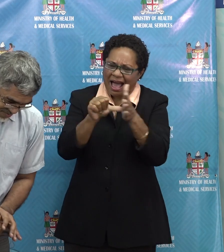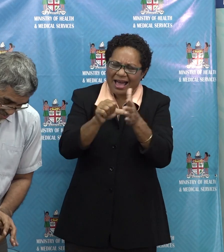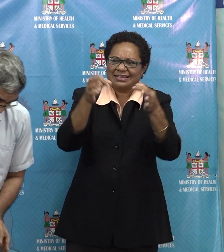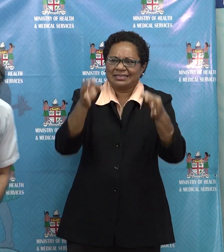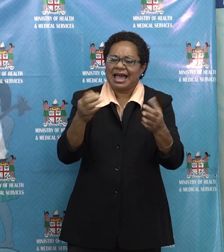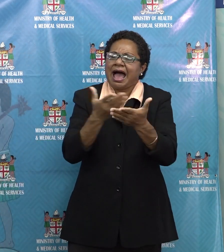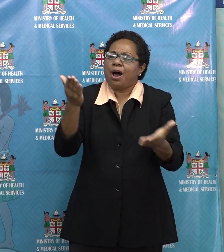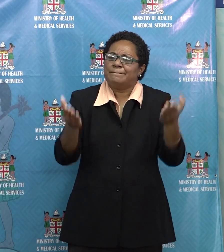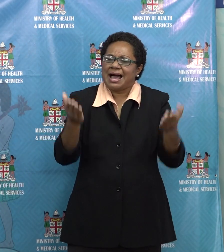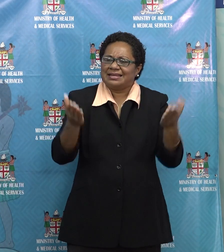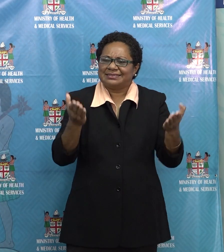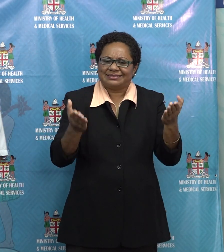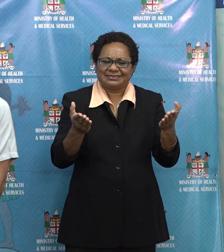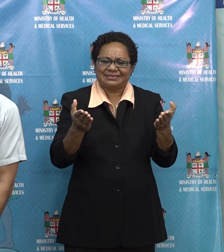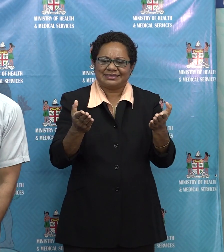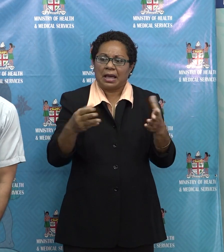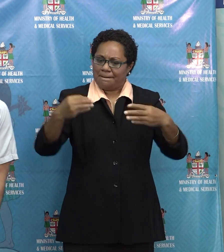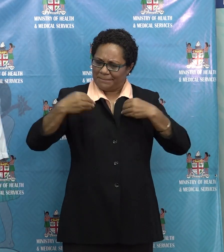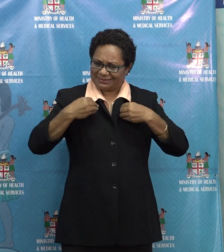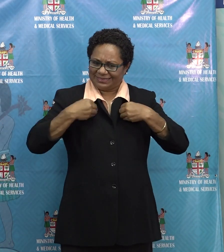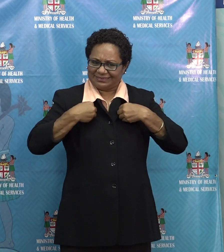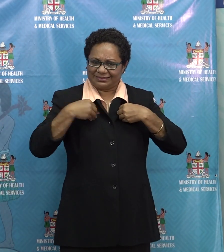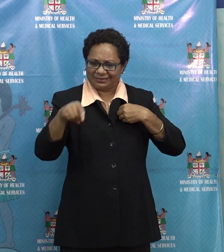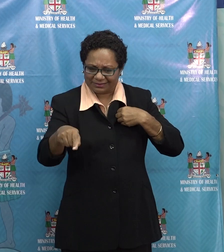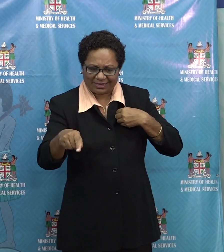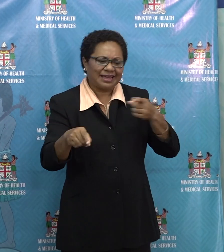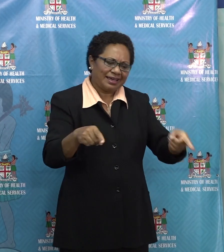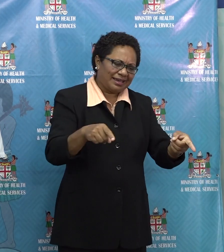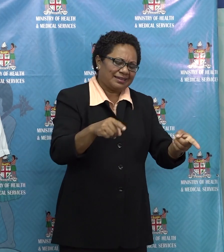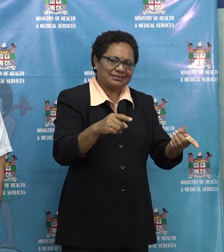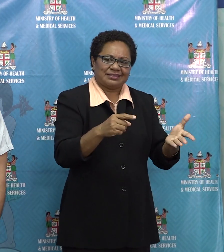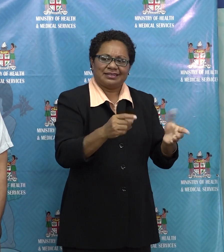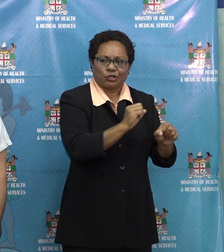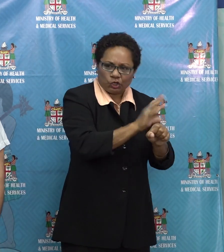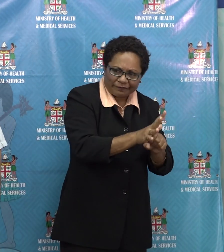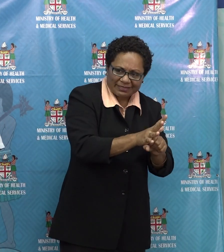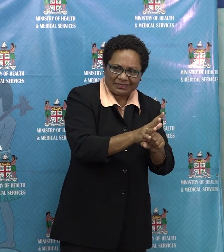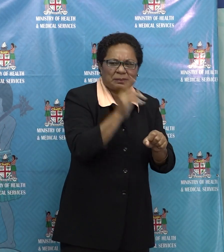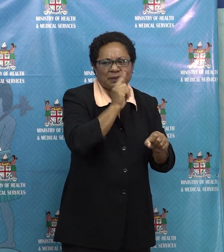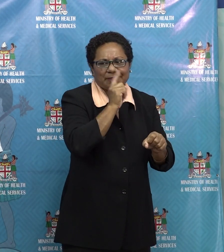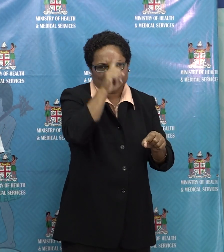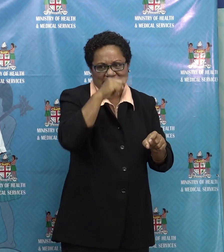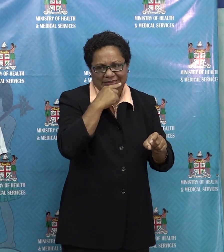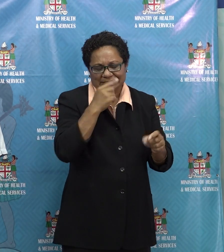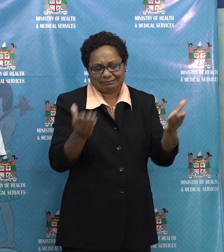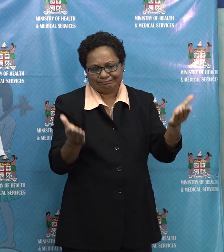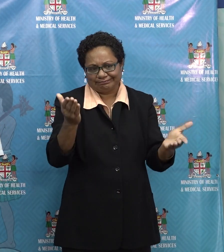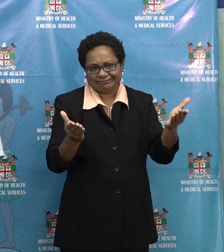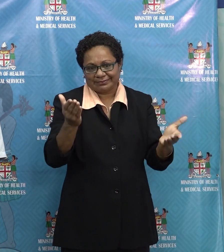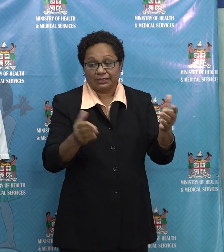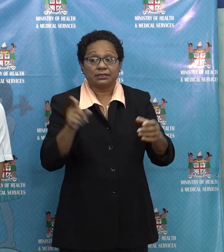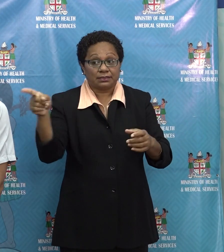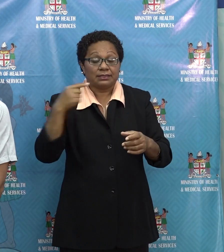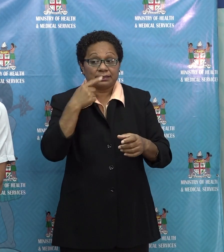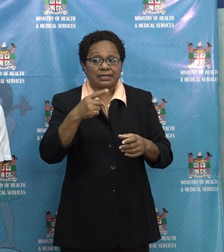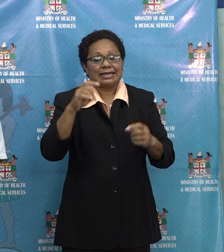community cases, as it may delay recovery and everyone may suffer for a longer period of time? Can you please elaborate on that? Yes, there is a